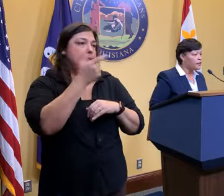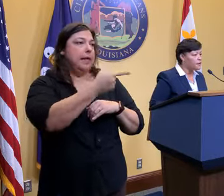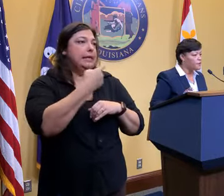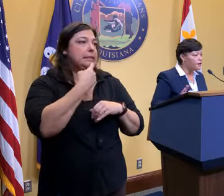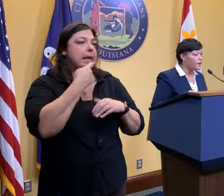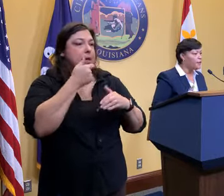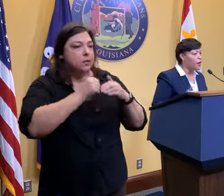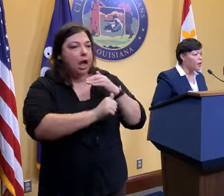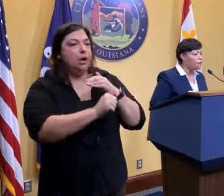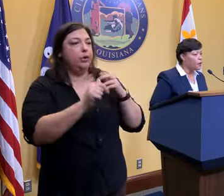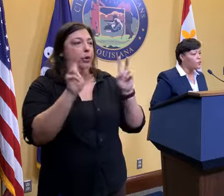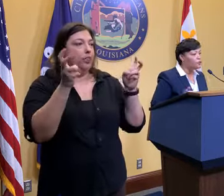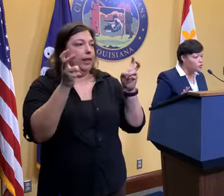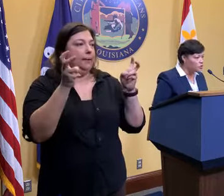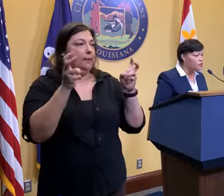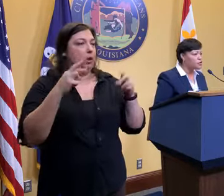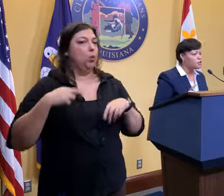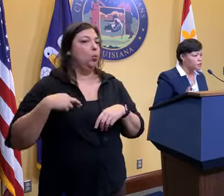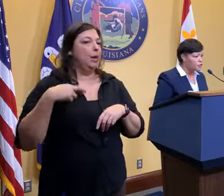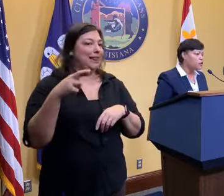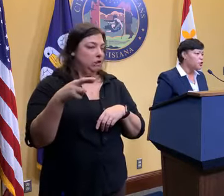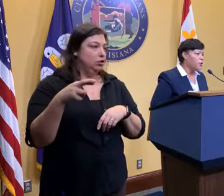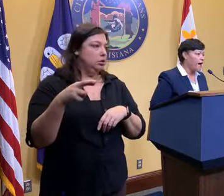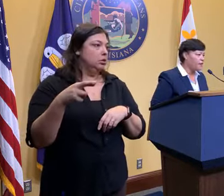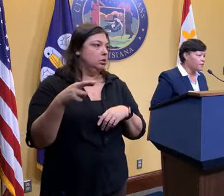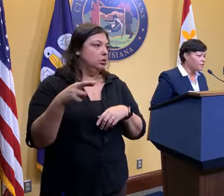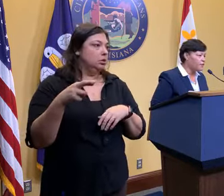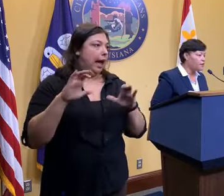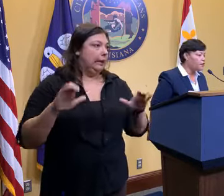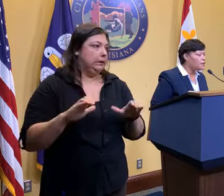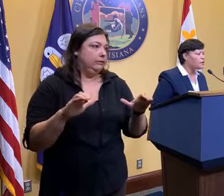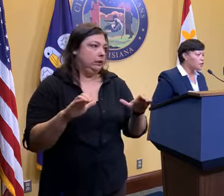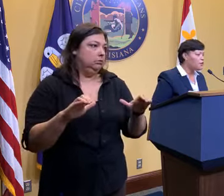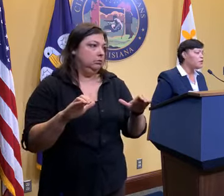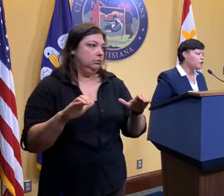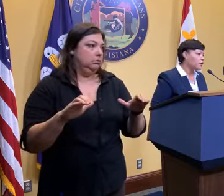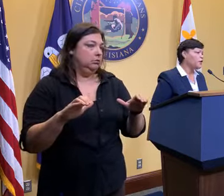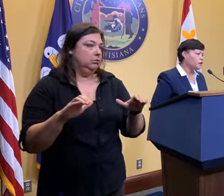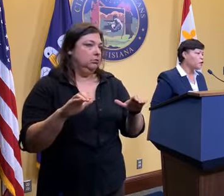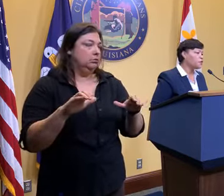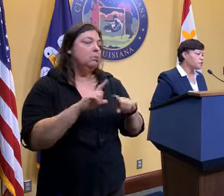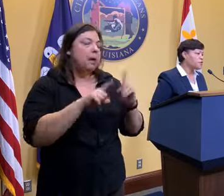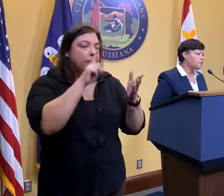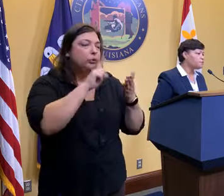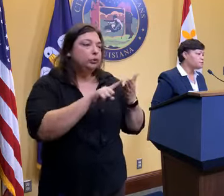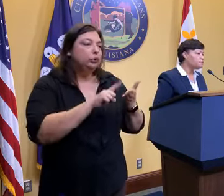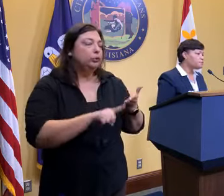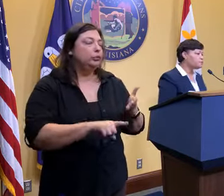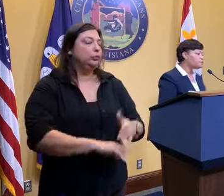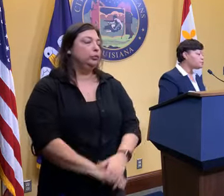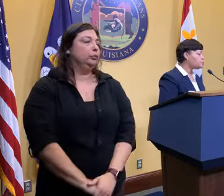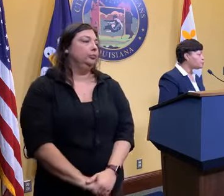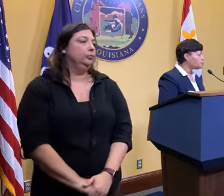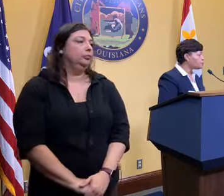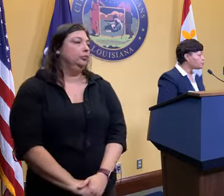the theme of a religious, activity. So they're looking closely.